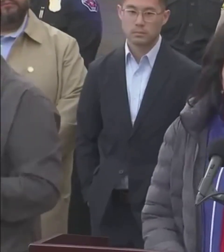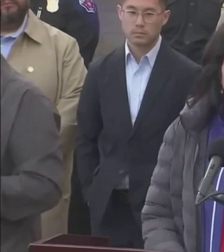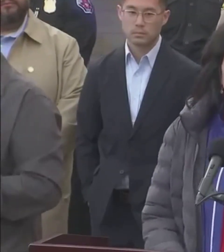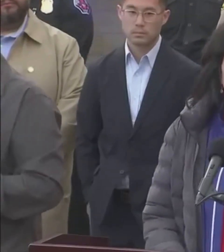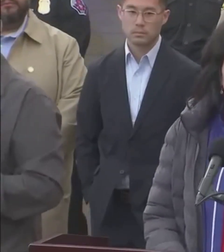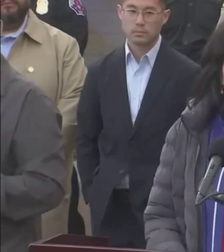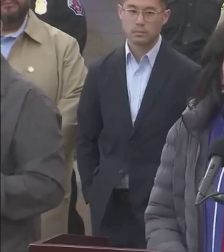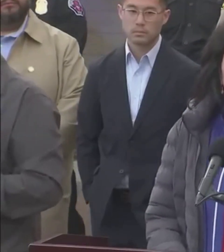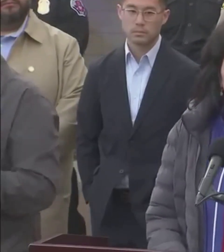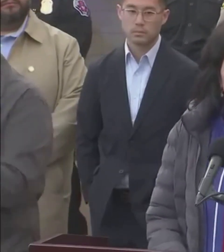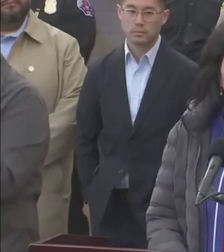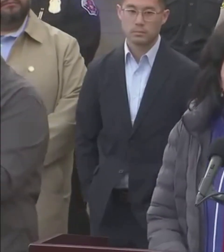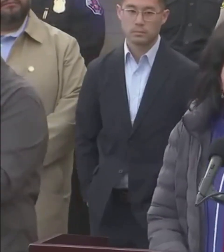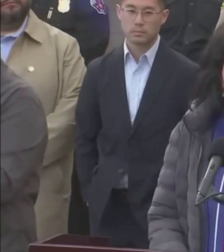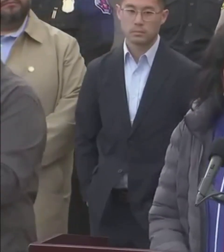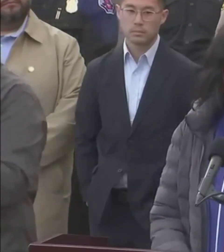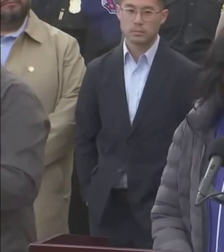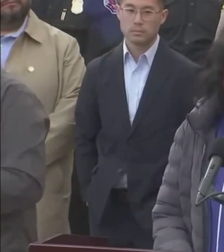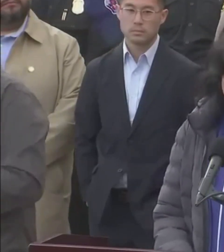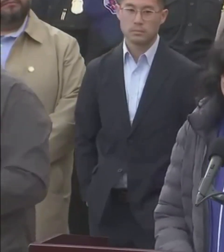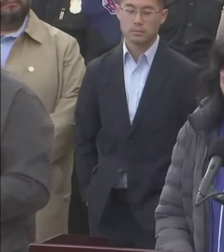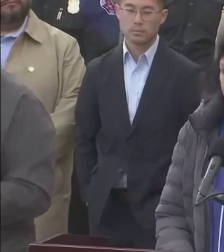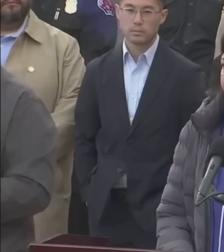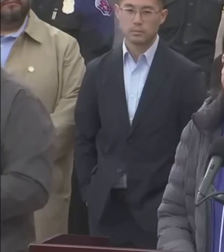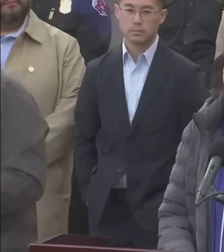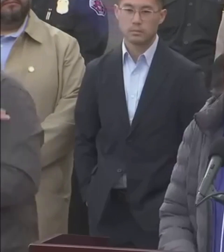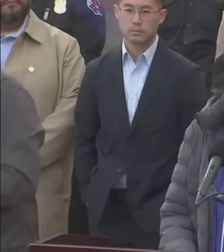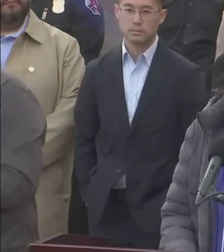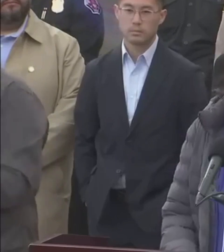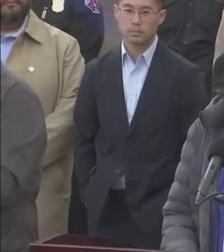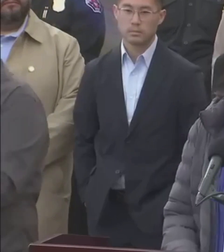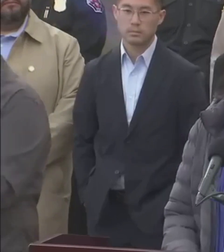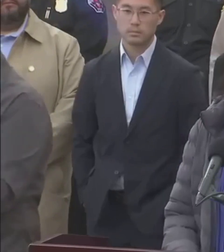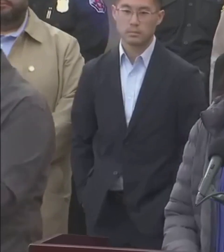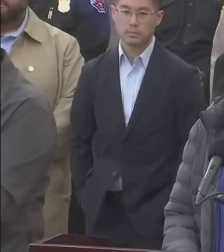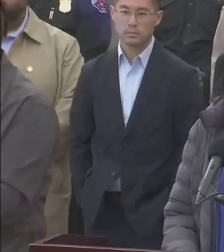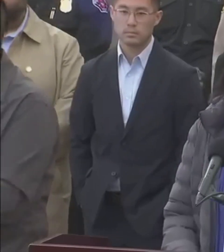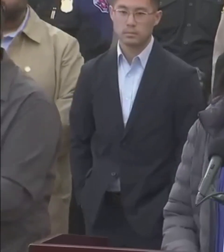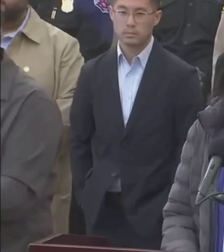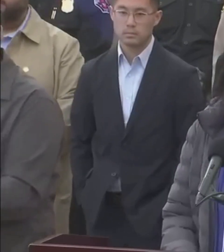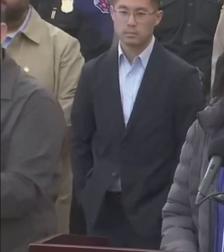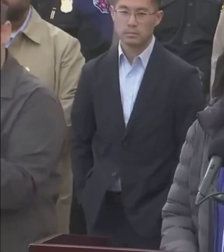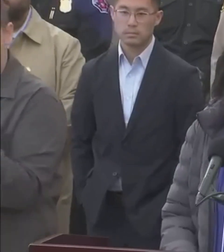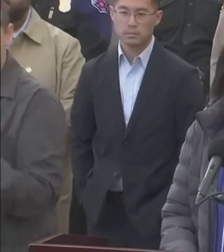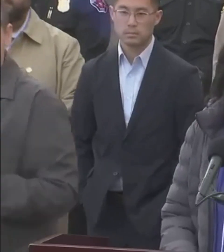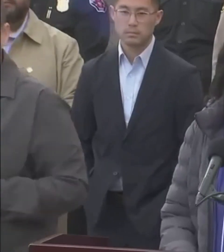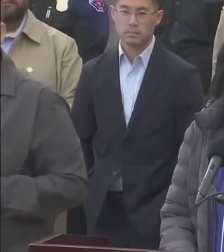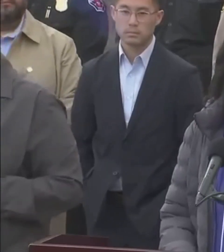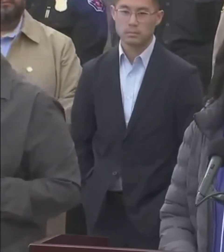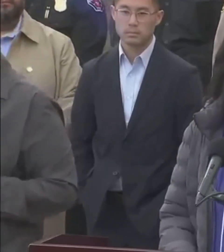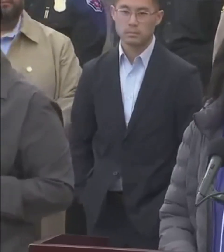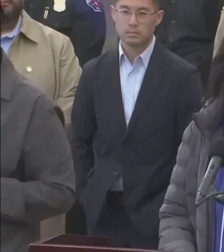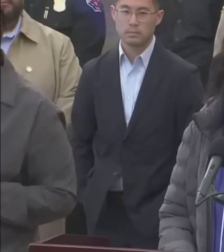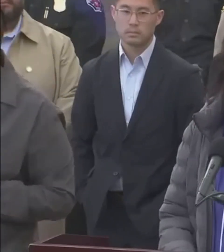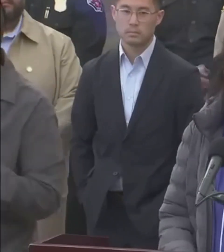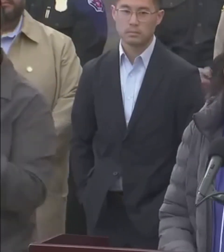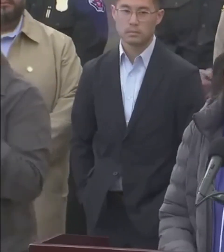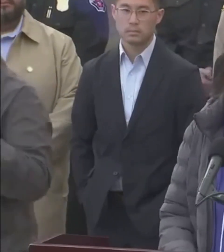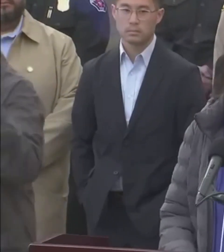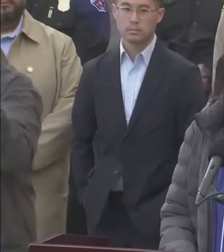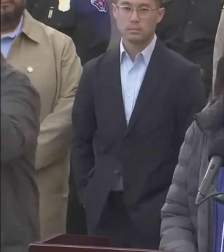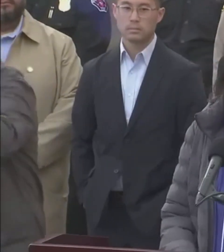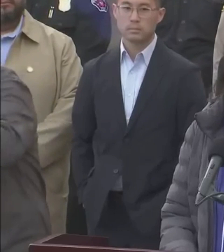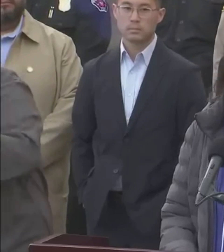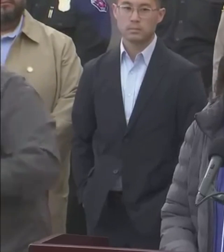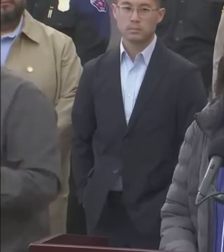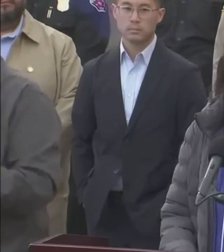sick purpose and admittance to lethal weapons." Diamond Bar Chairman Andrew Cho: "Our prayers are with our companions and partners in the